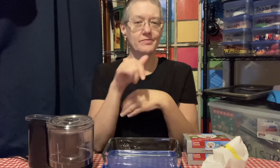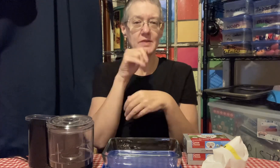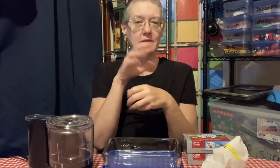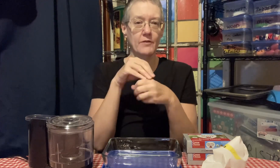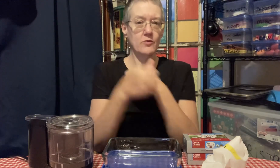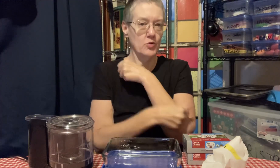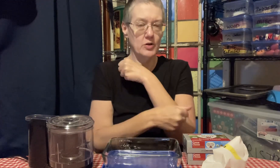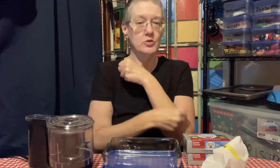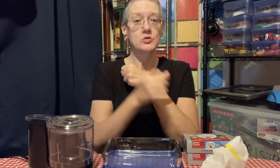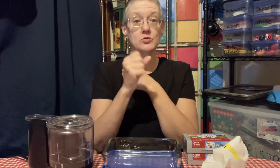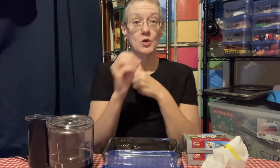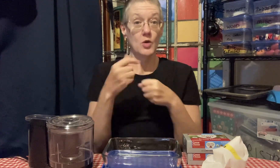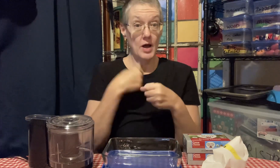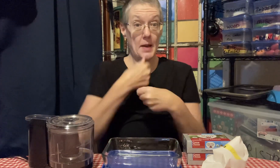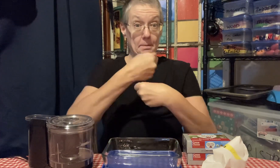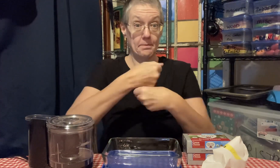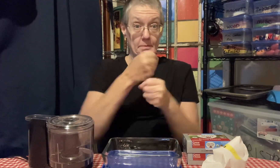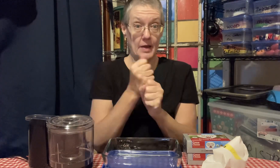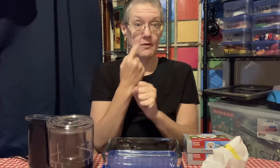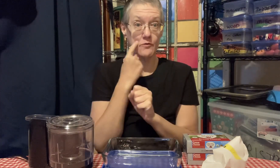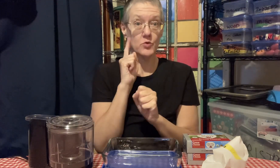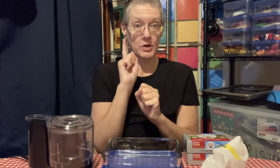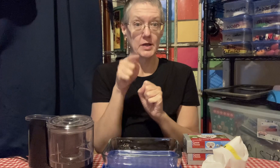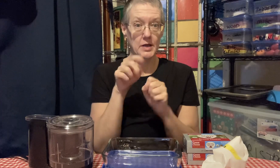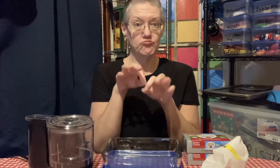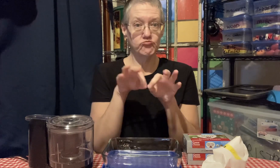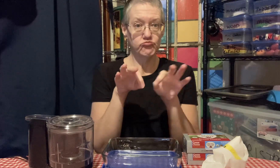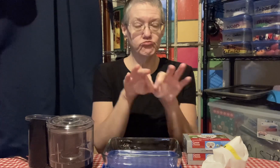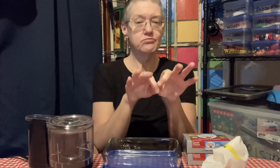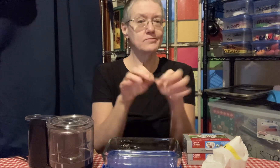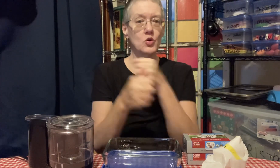kits, but that doesn't involve crackers.